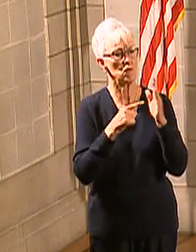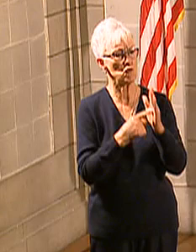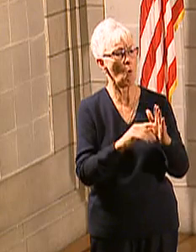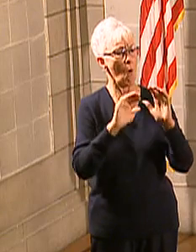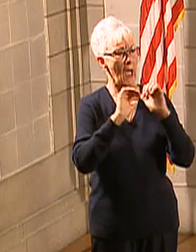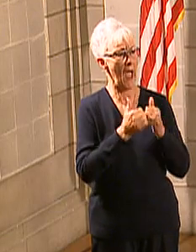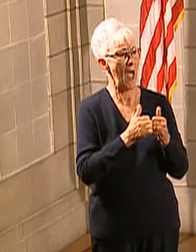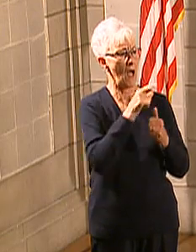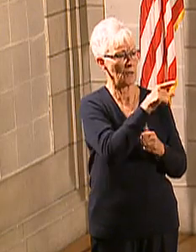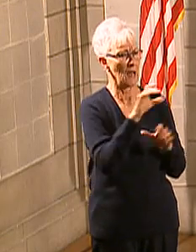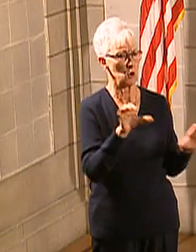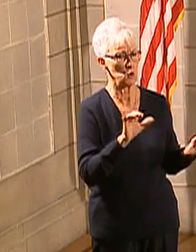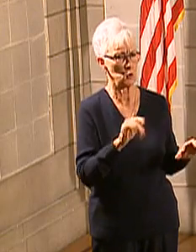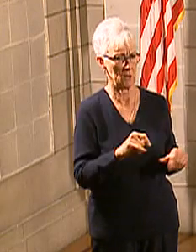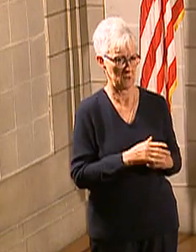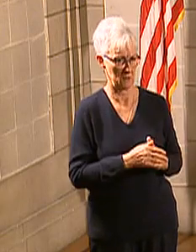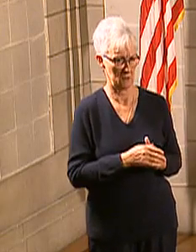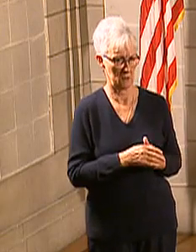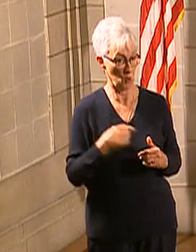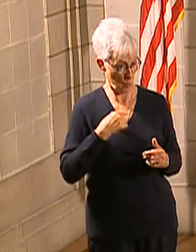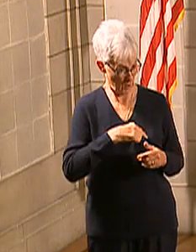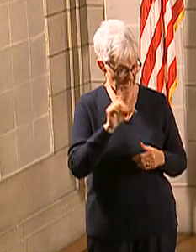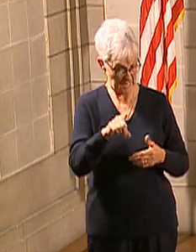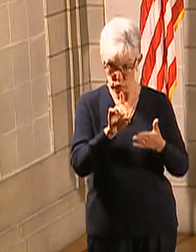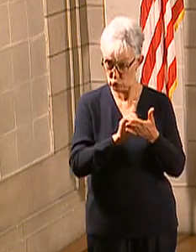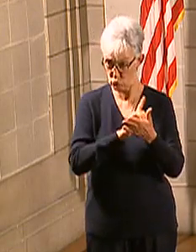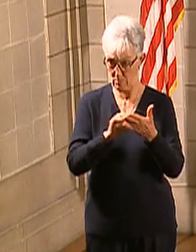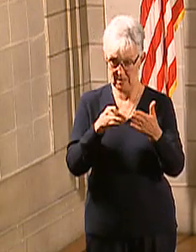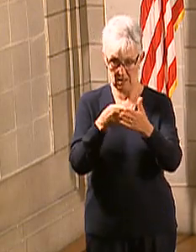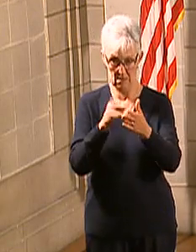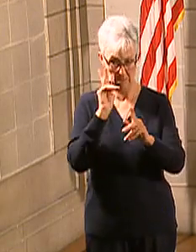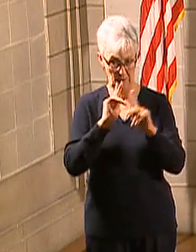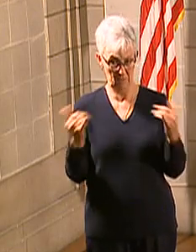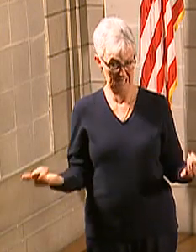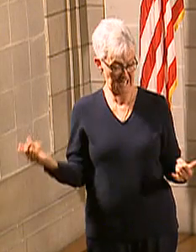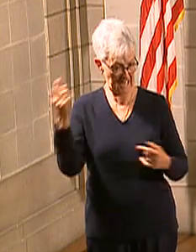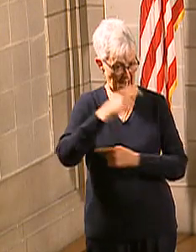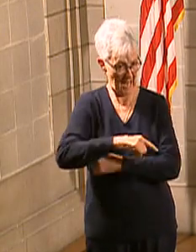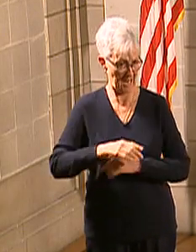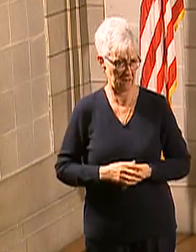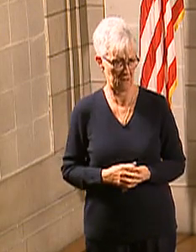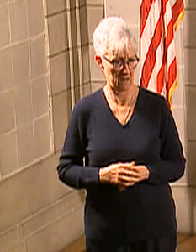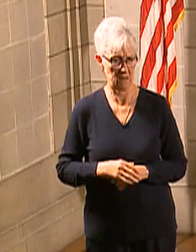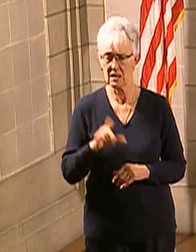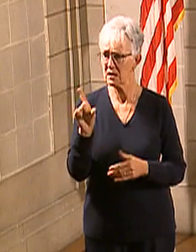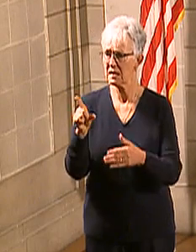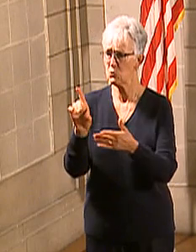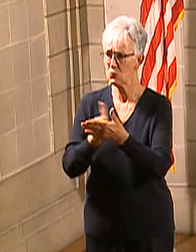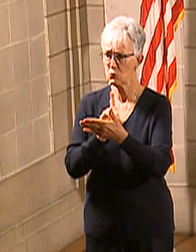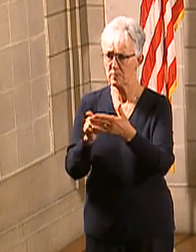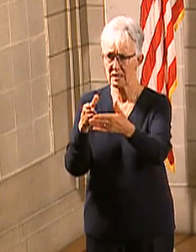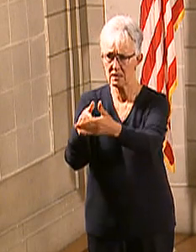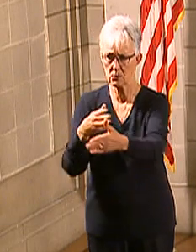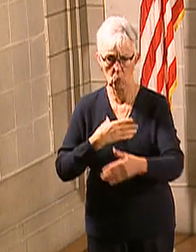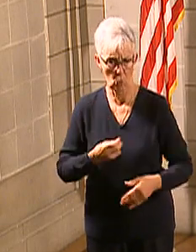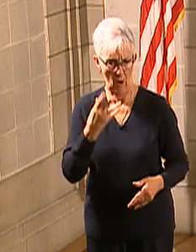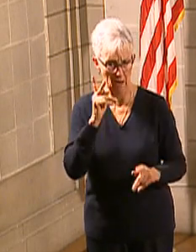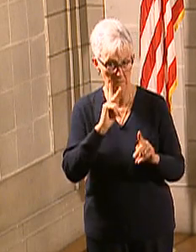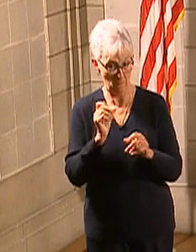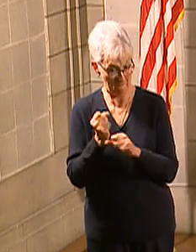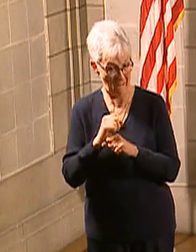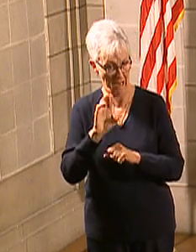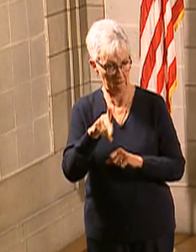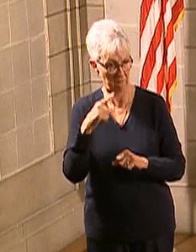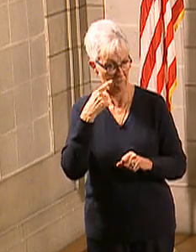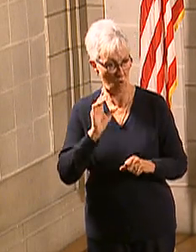Anti-racism is critical race theory. That's saying we need to discriminate against people today. We need to discriminate against white people today to make up for it. That